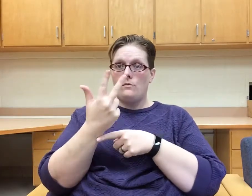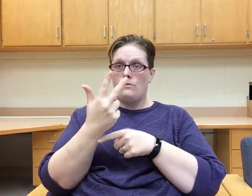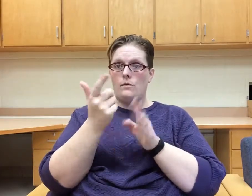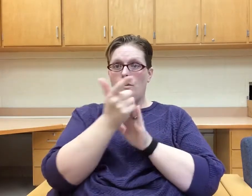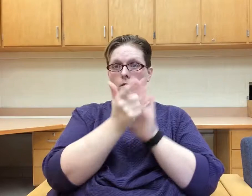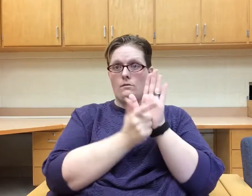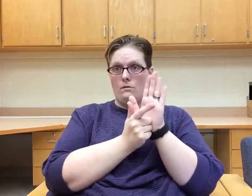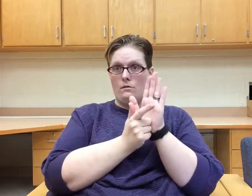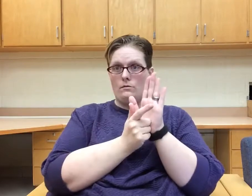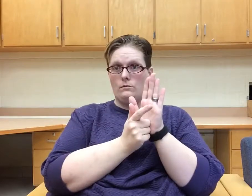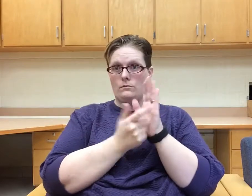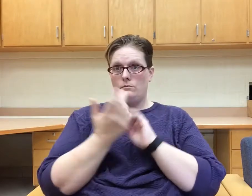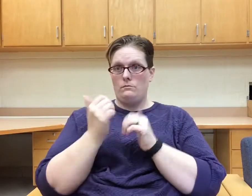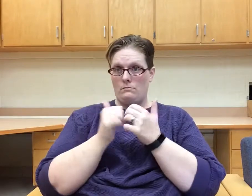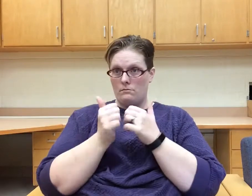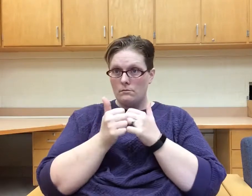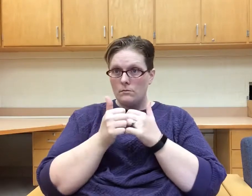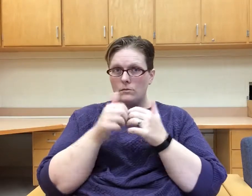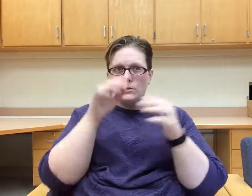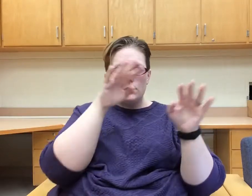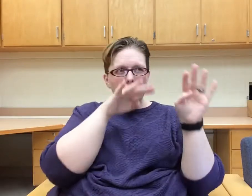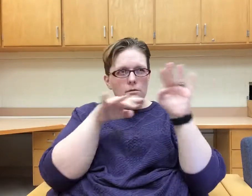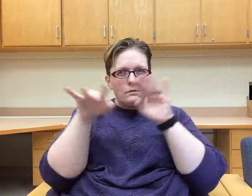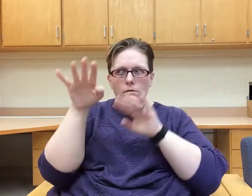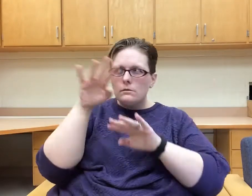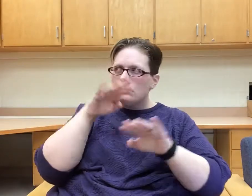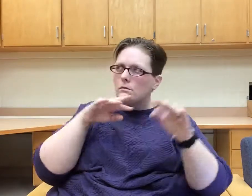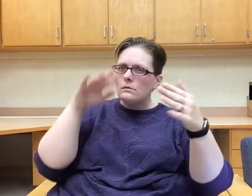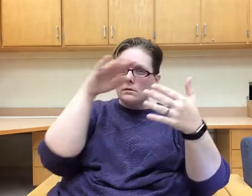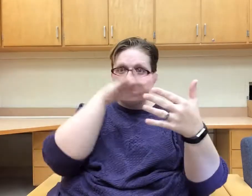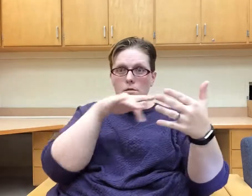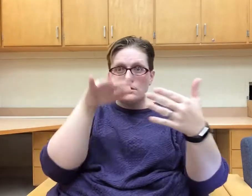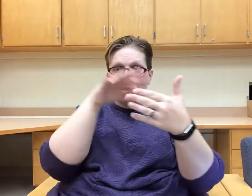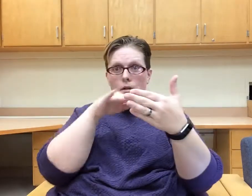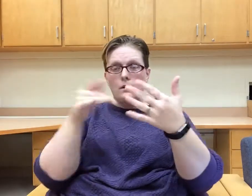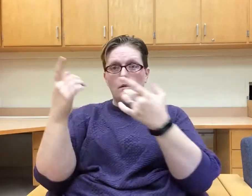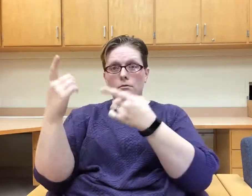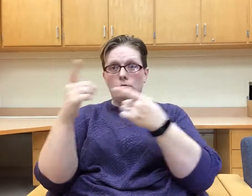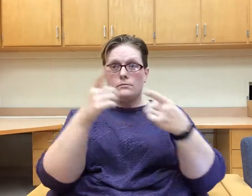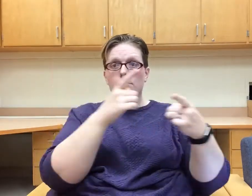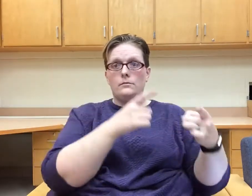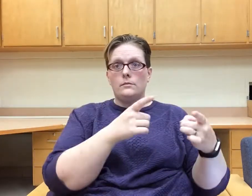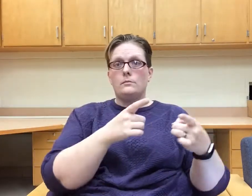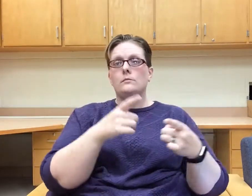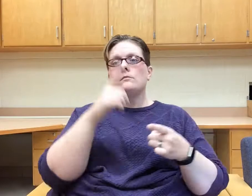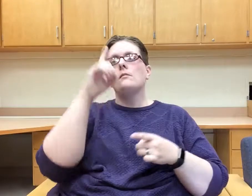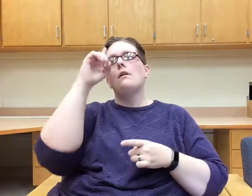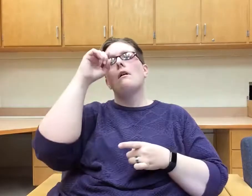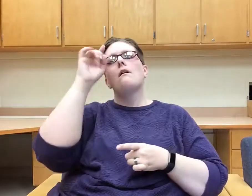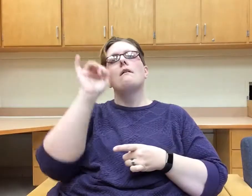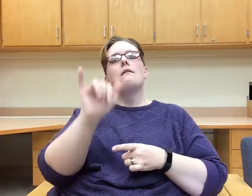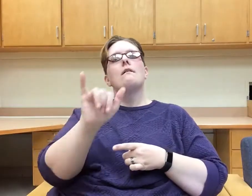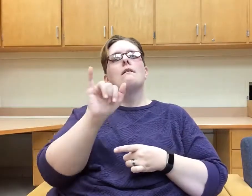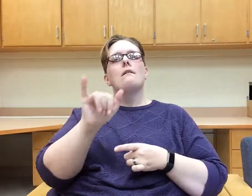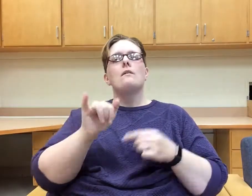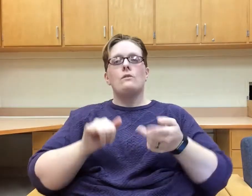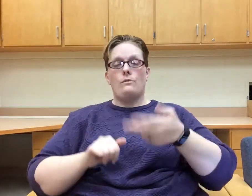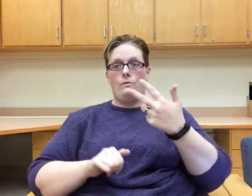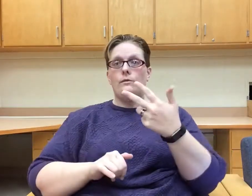He made 3 laws. How did he do them? He looked around and he studied everything, watched how it happened, and then